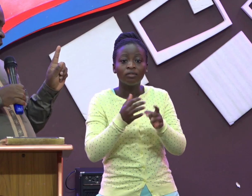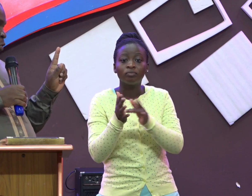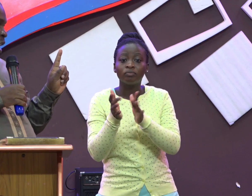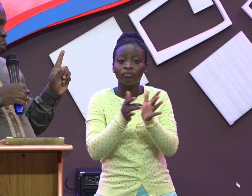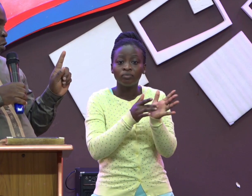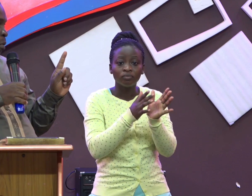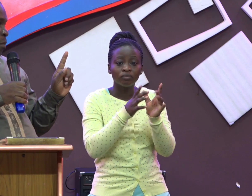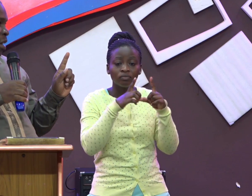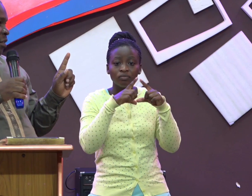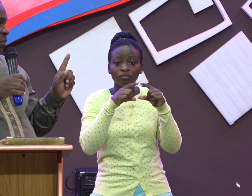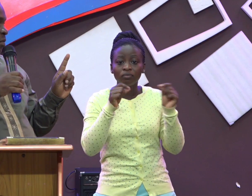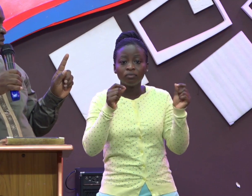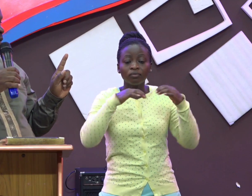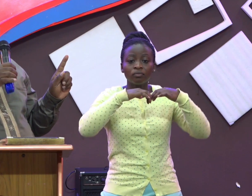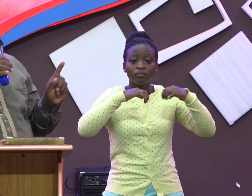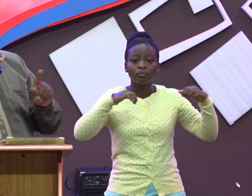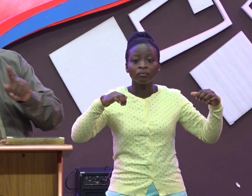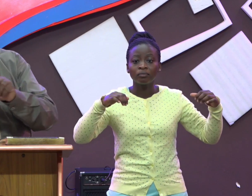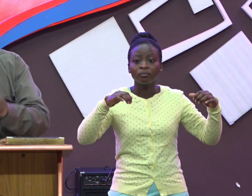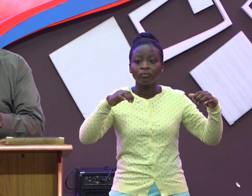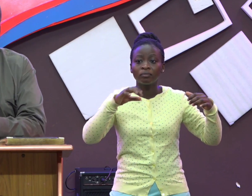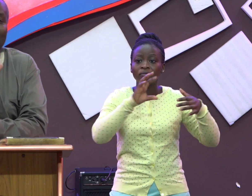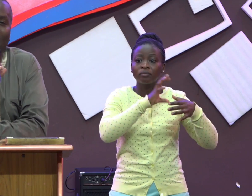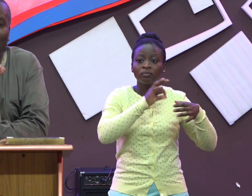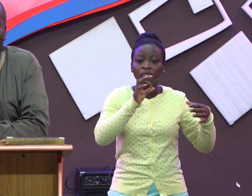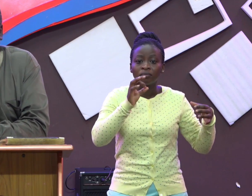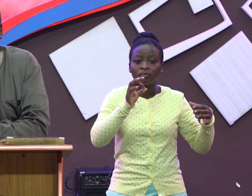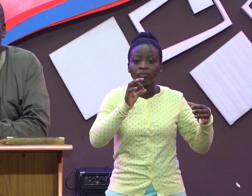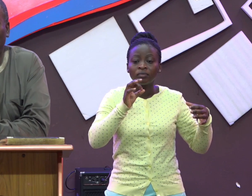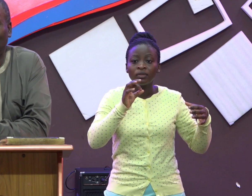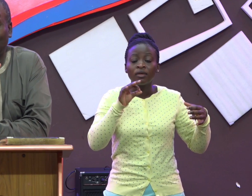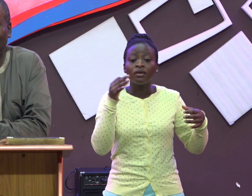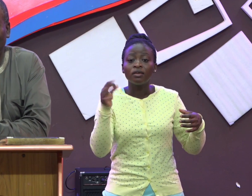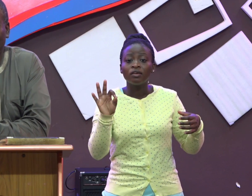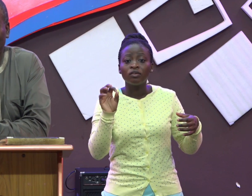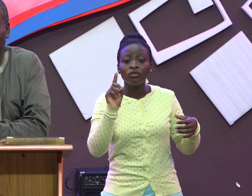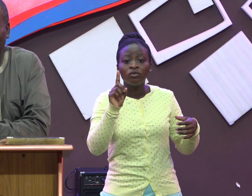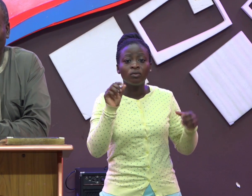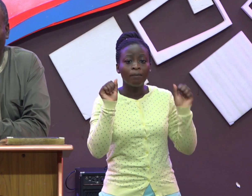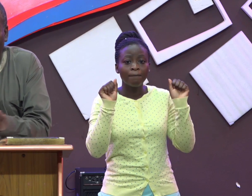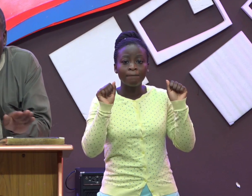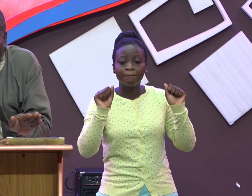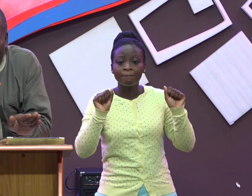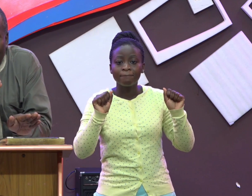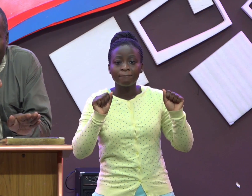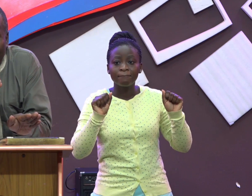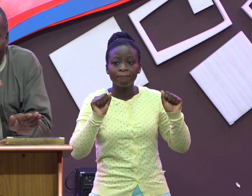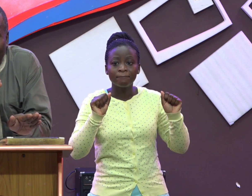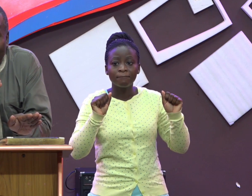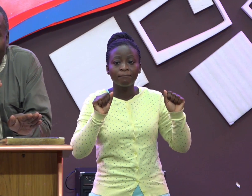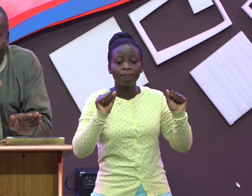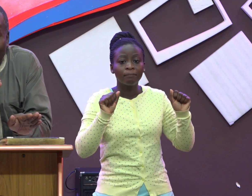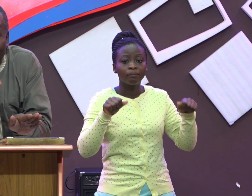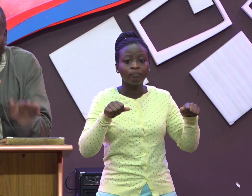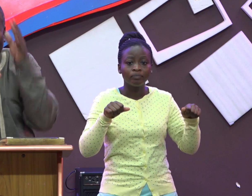Omwoyo we guba tegunayawulwa ku meeme. When the spirit is not separated from the soul. Ofugibwa ebyawa bweru. You can become outwardly. Nga bw'olaba omuwala.